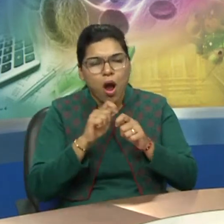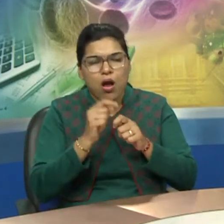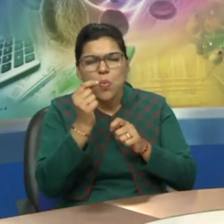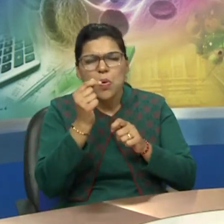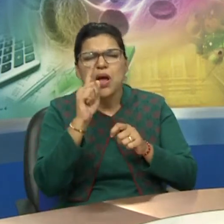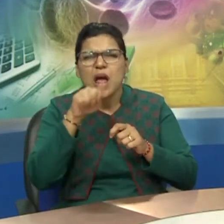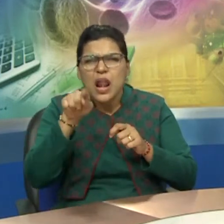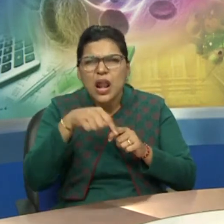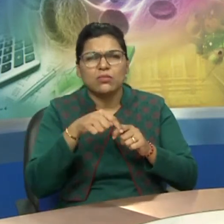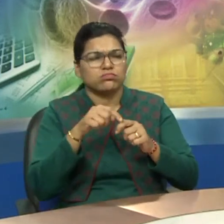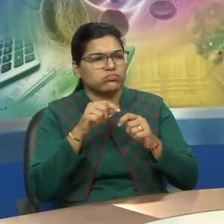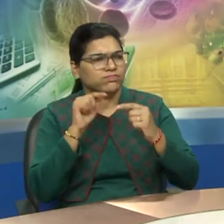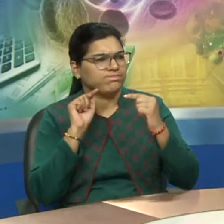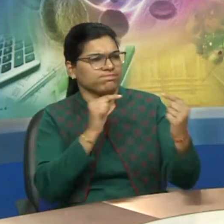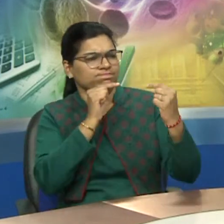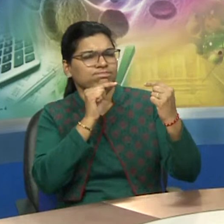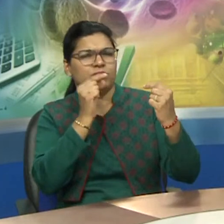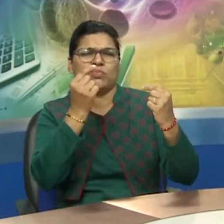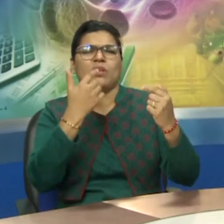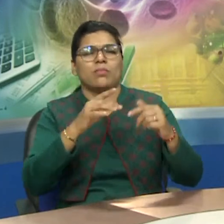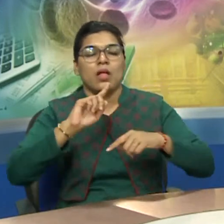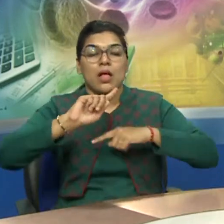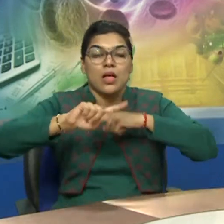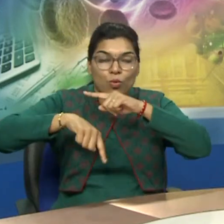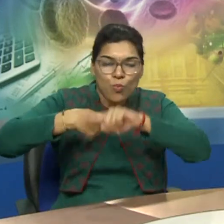This word is disregard.